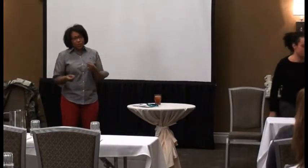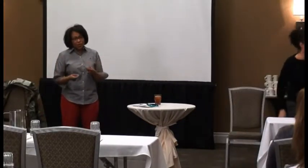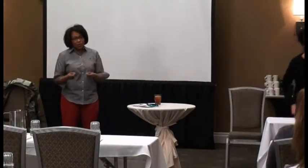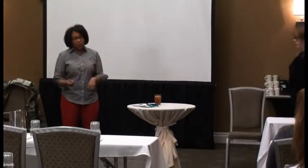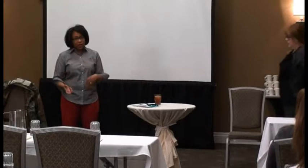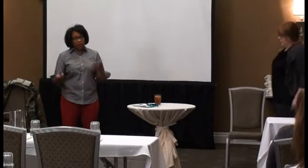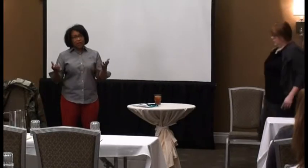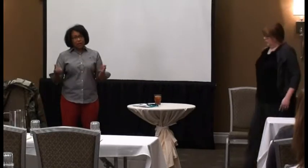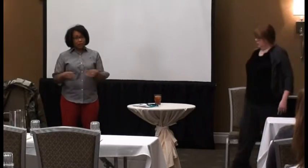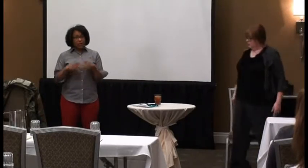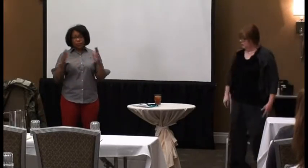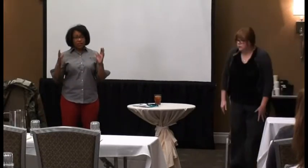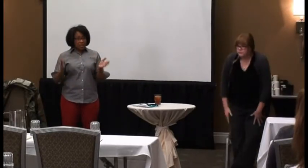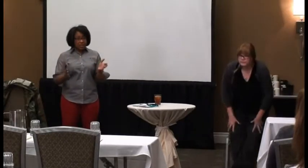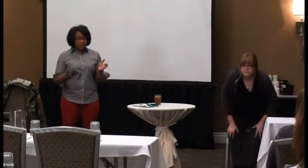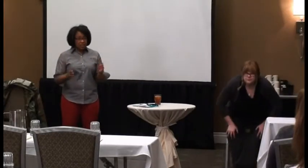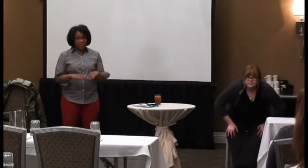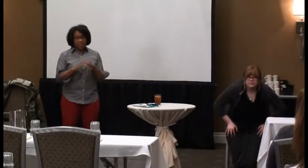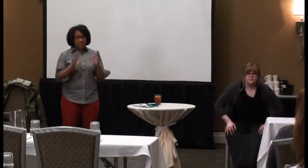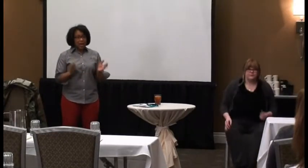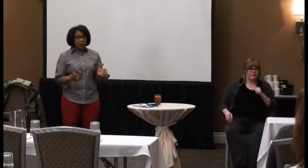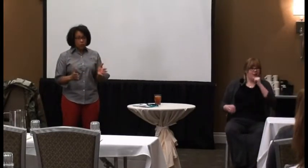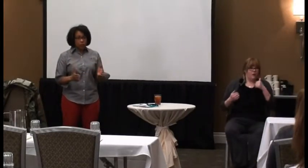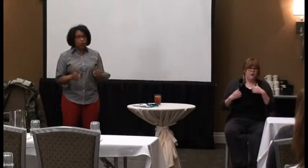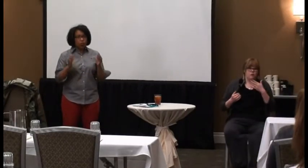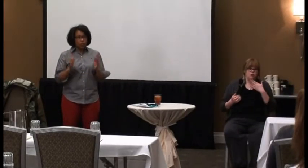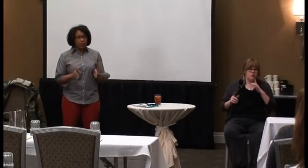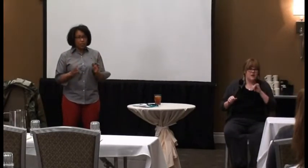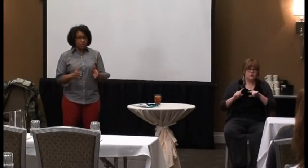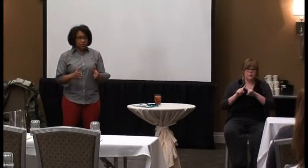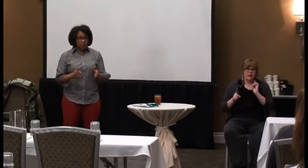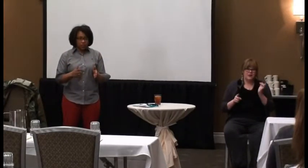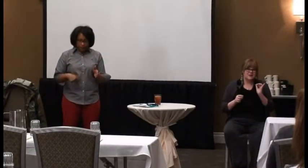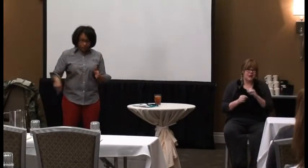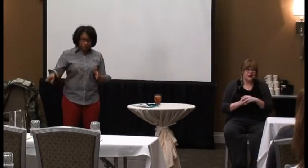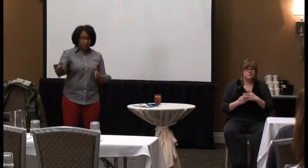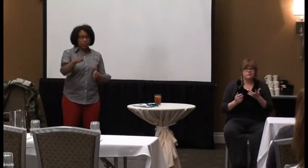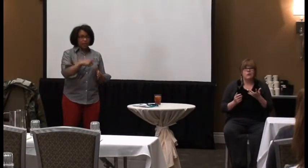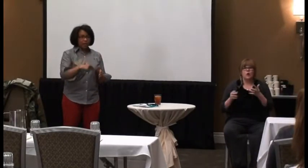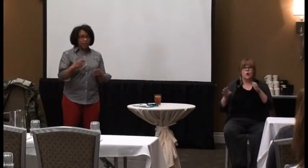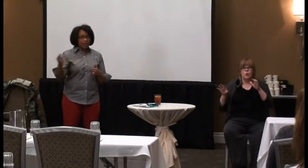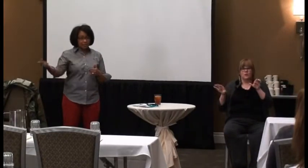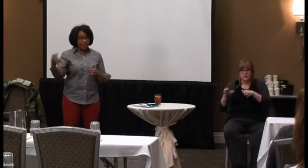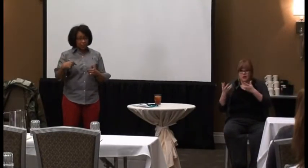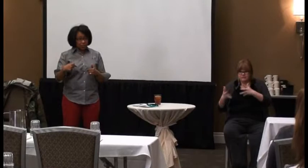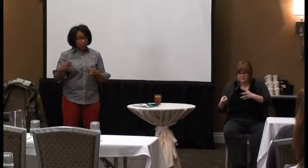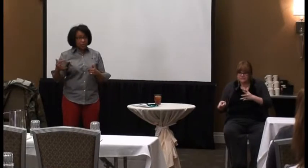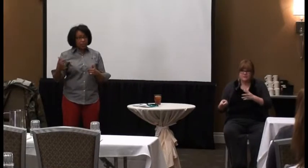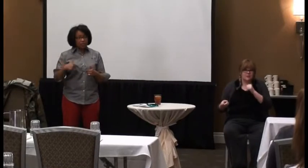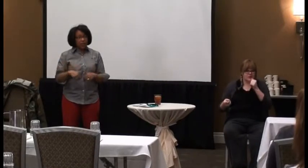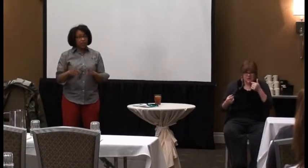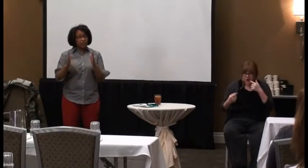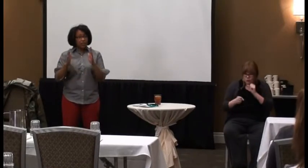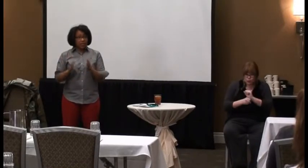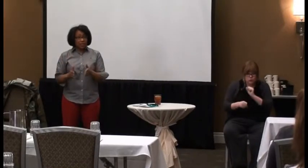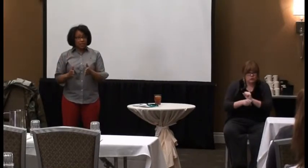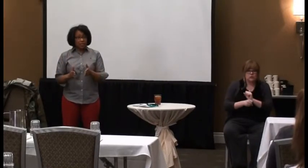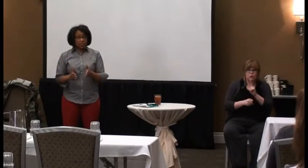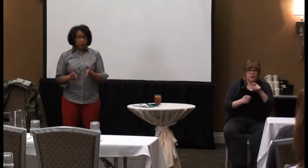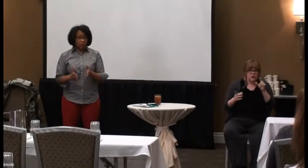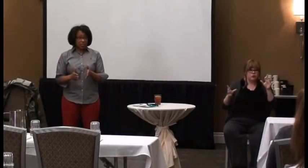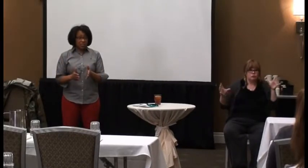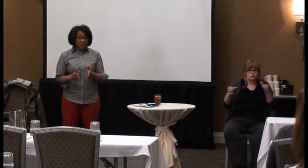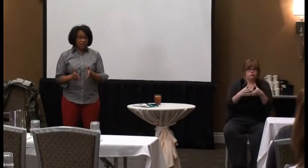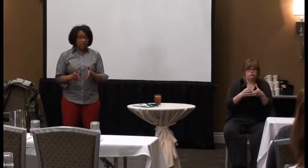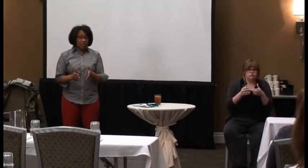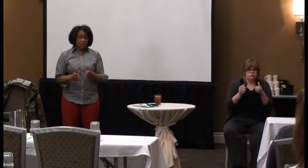it's one of those where, okay, we've done this, it's not working, we need to meet with everybody, the doctor needs to be involved, and this